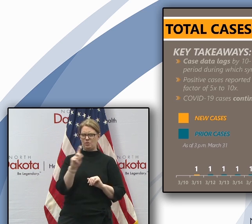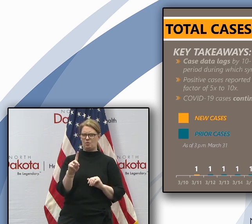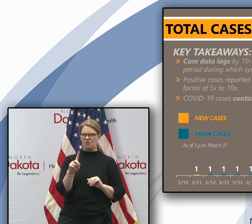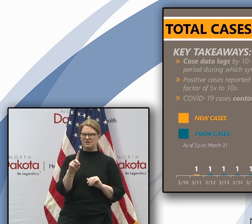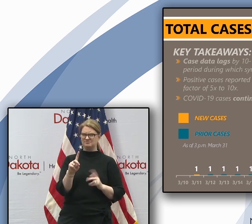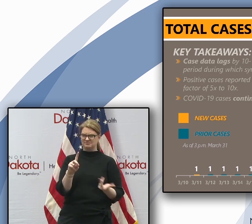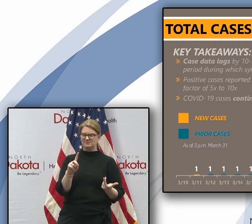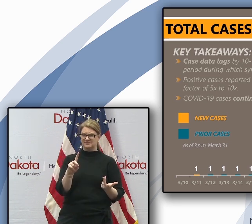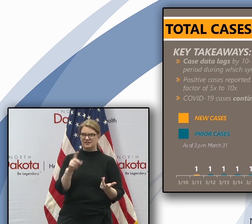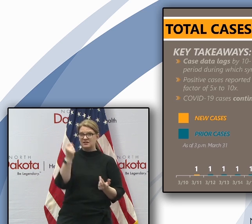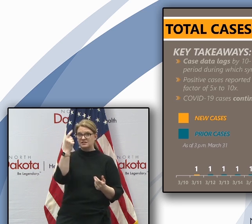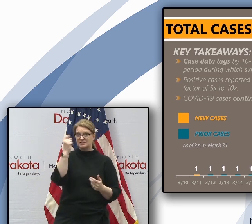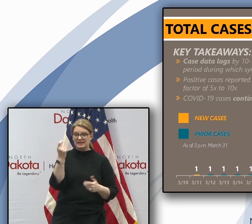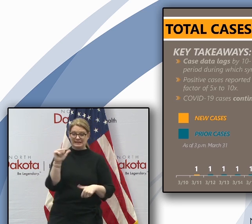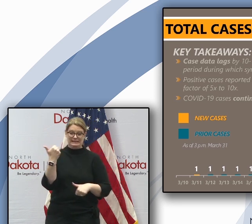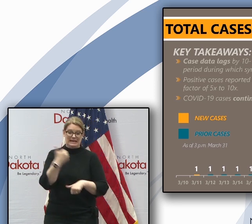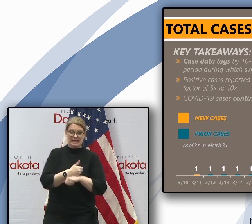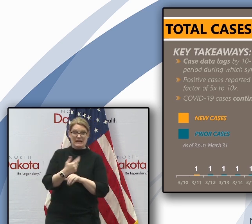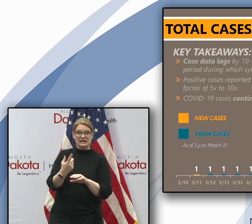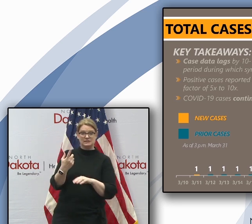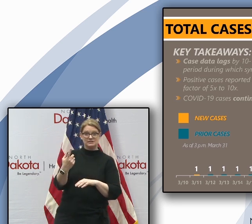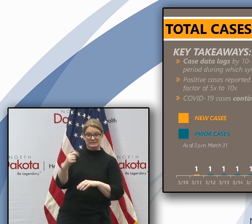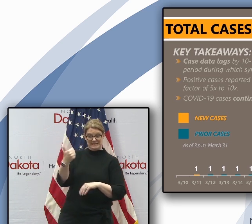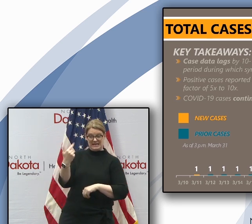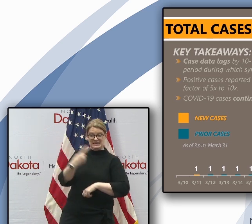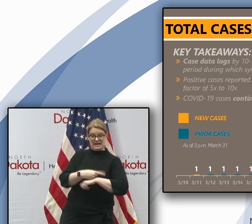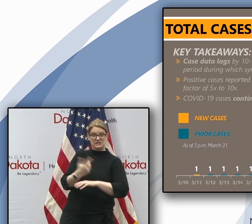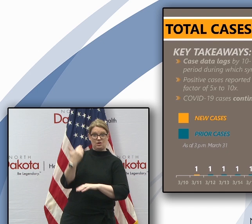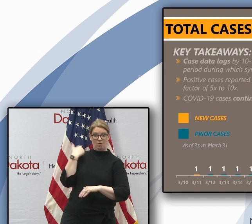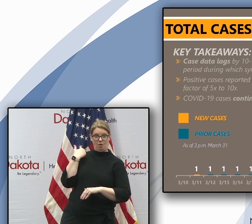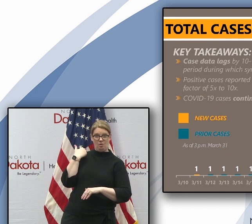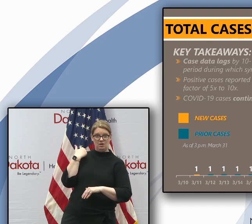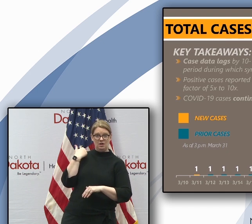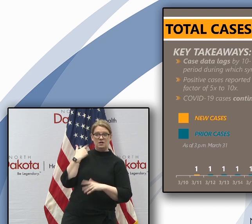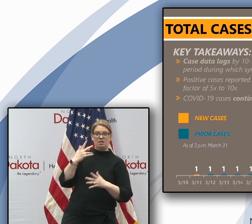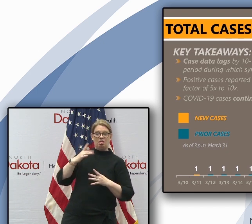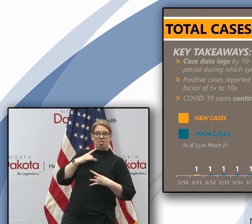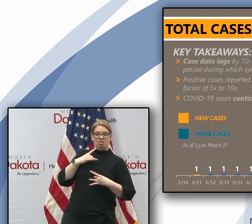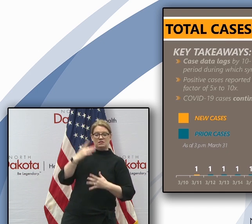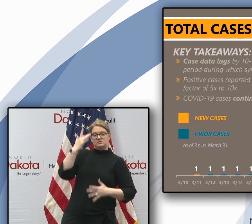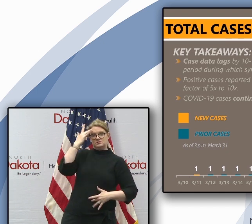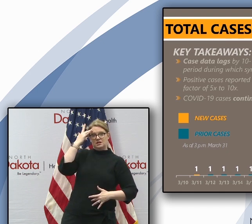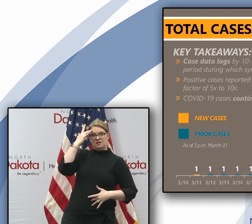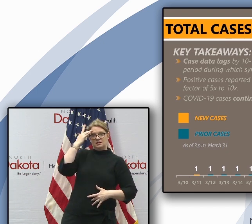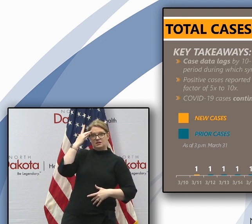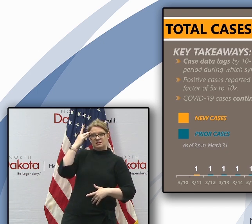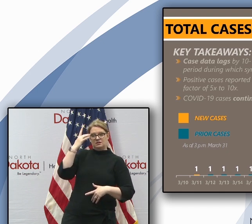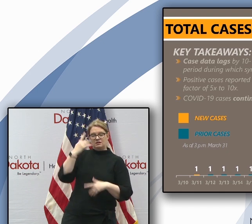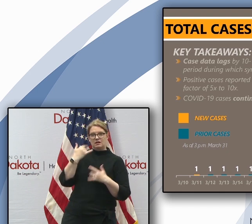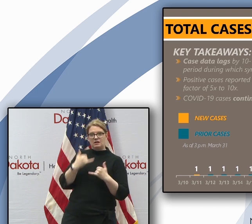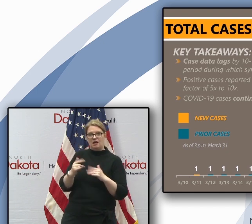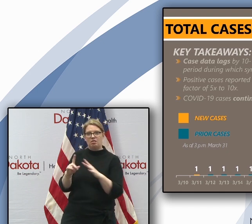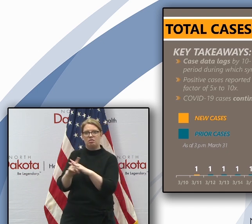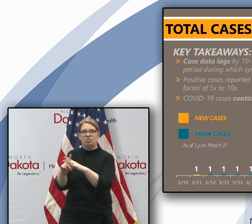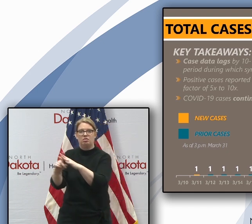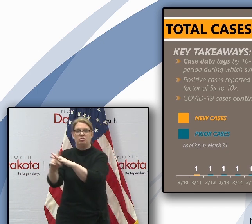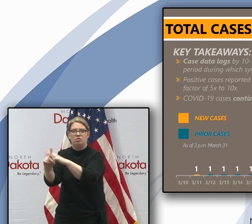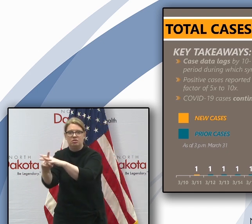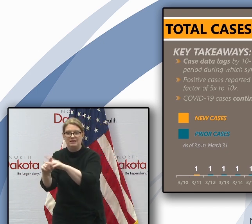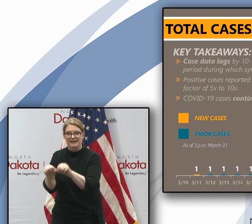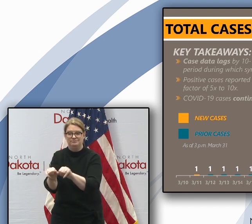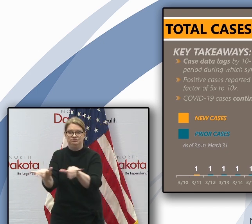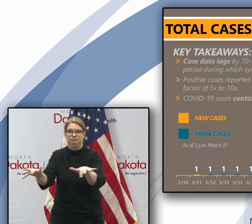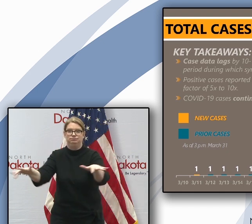that had it 10 days ago, and that number is climbing. And so again, this is all very lagging data that when we're looking at